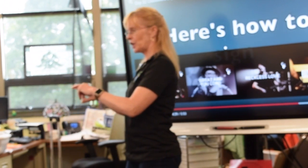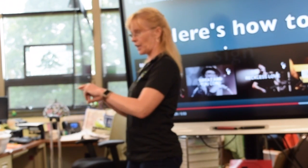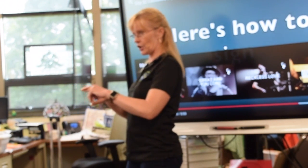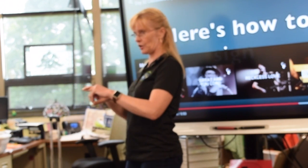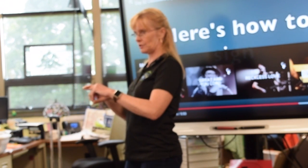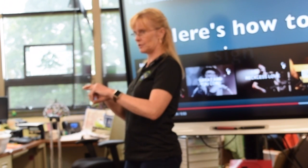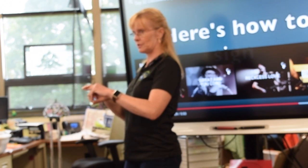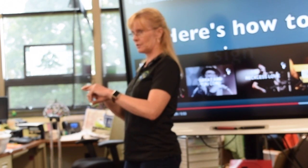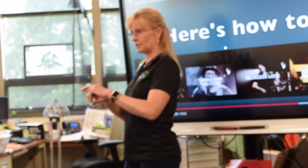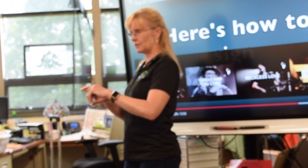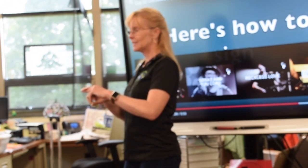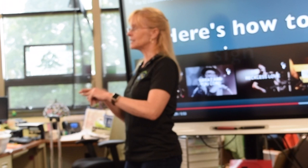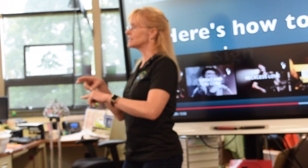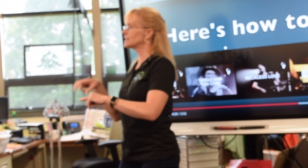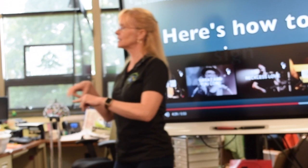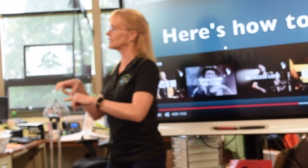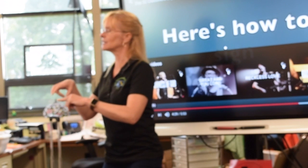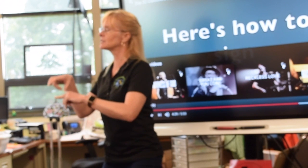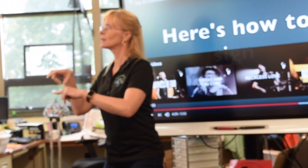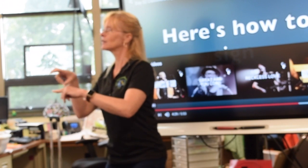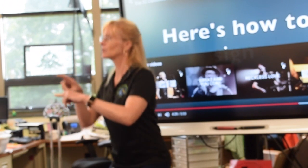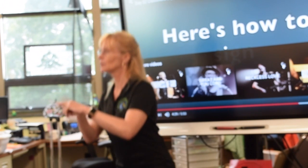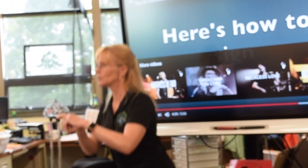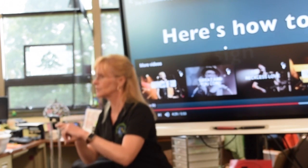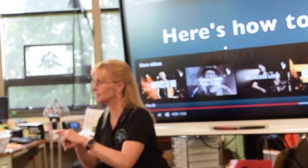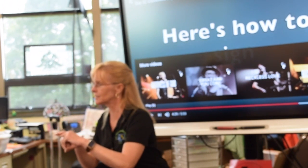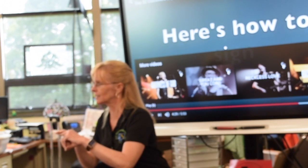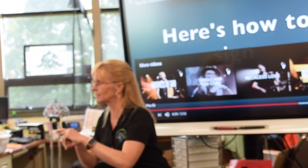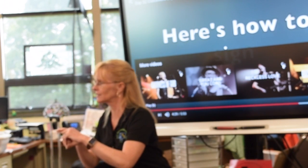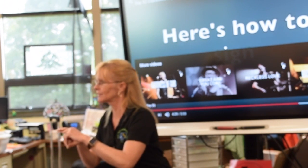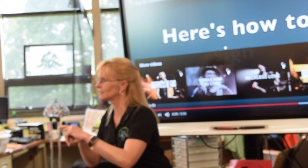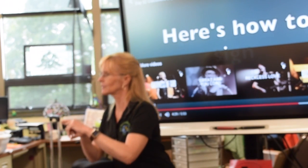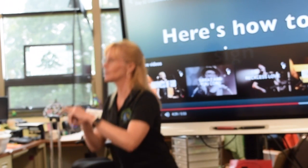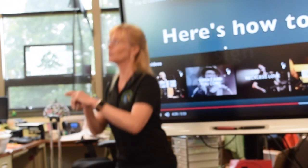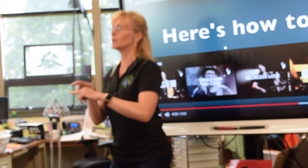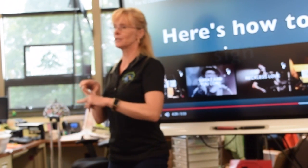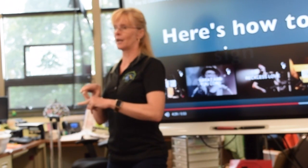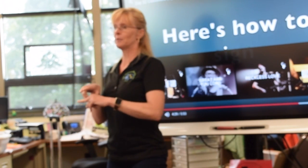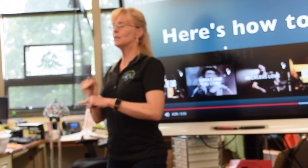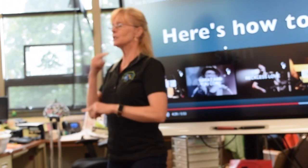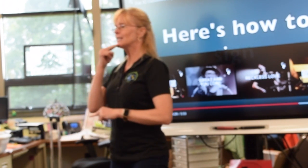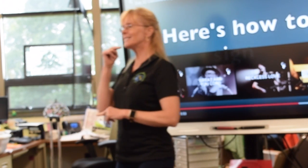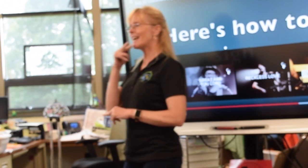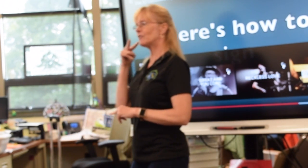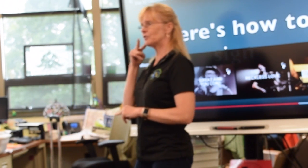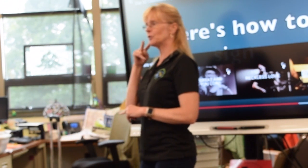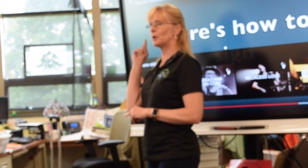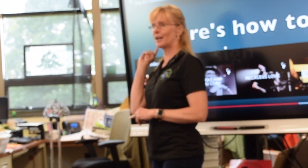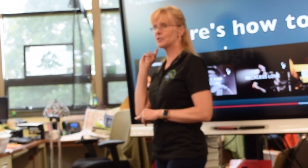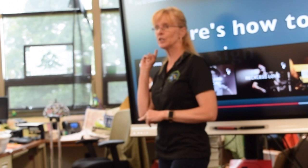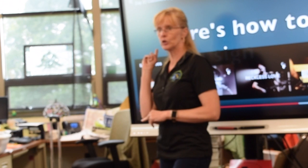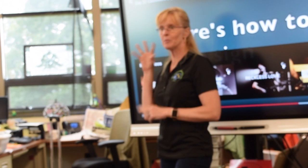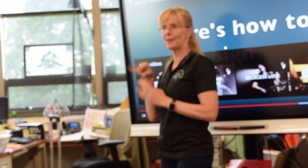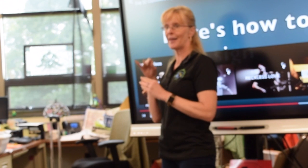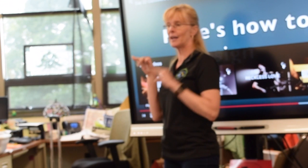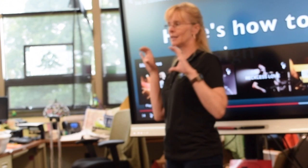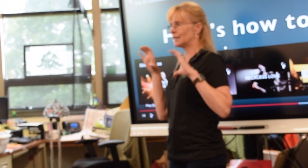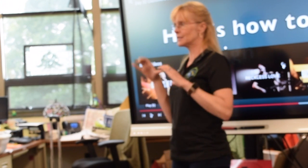chair. To sit is to sit. One time. So that's a noun verb. You actually learn about that in this